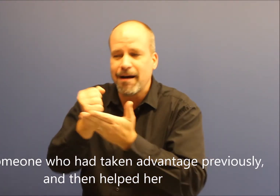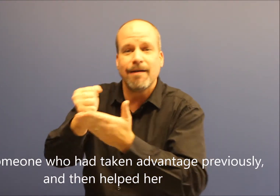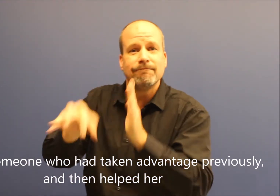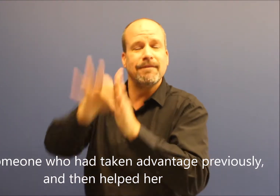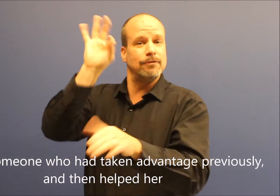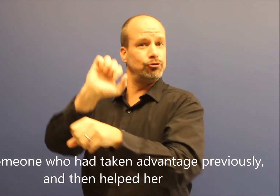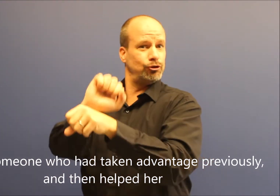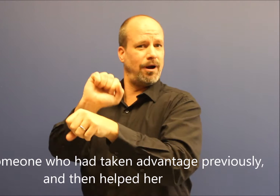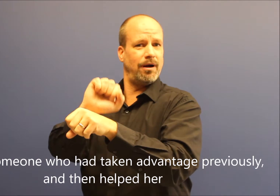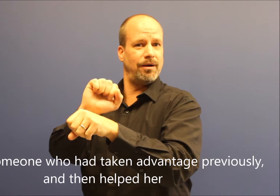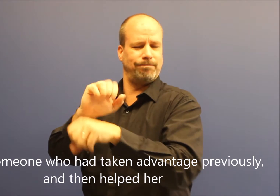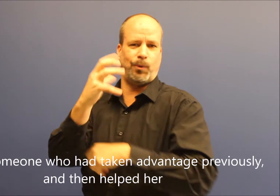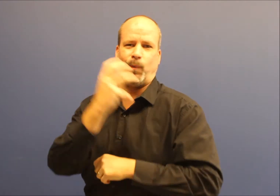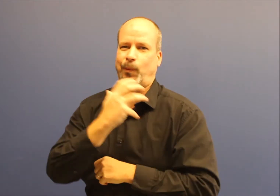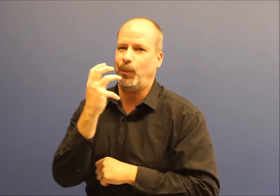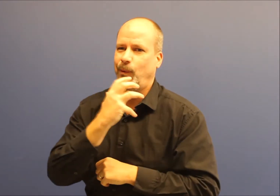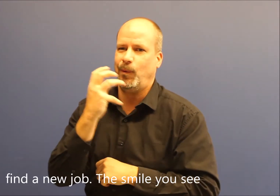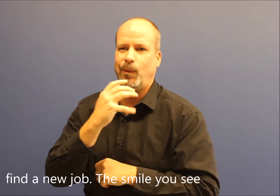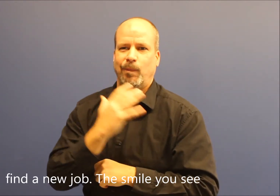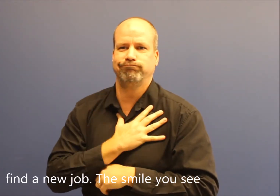then helped her find a new job.